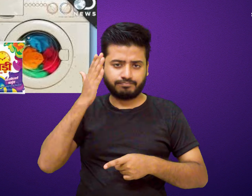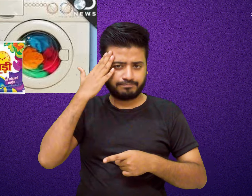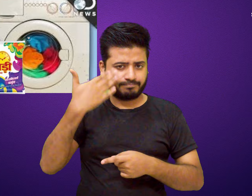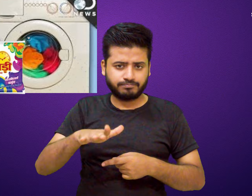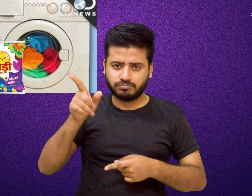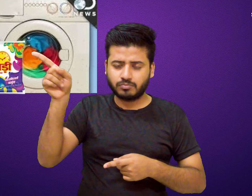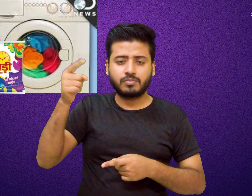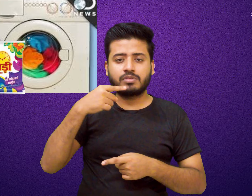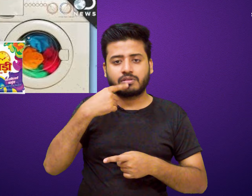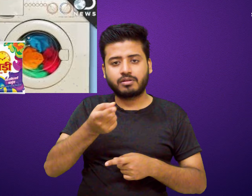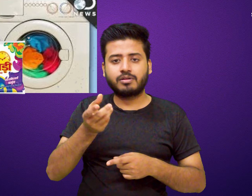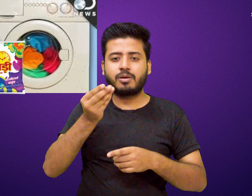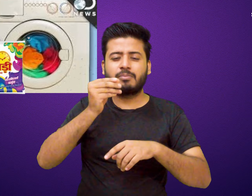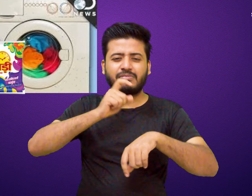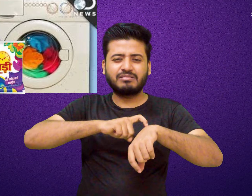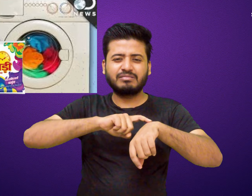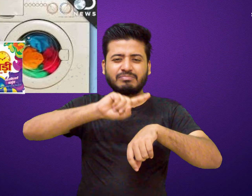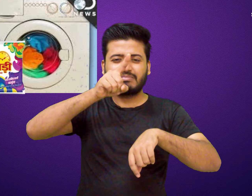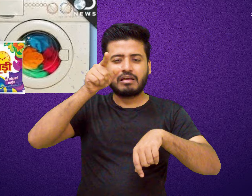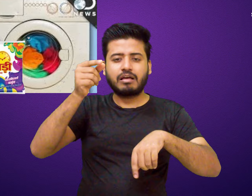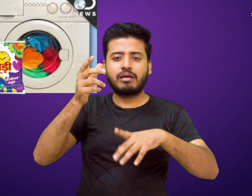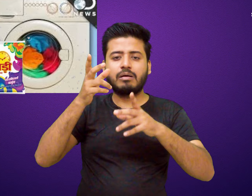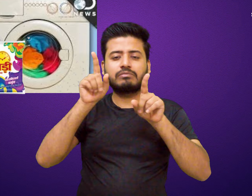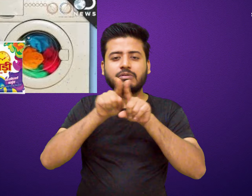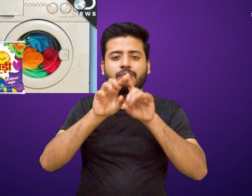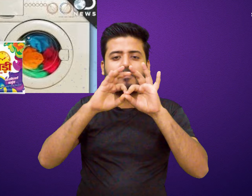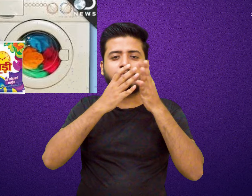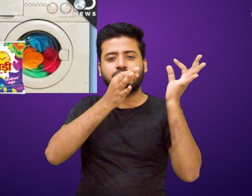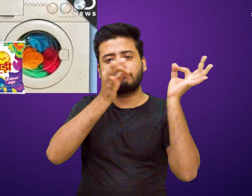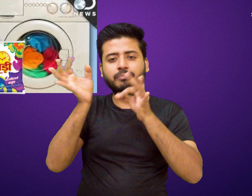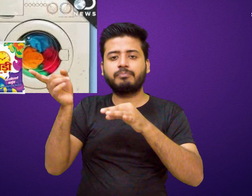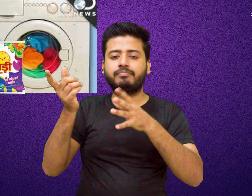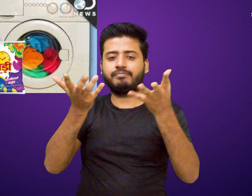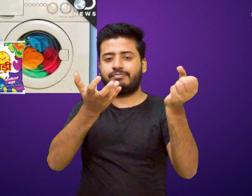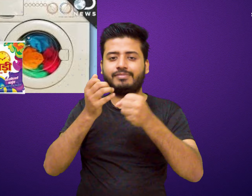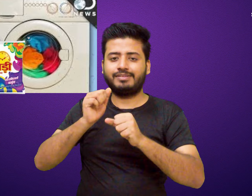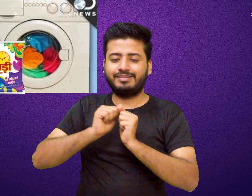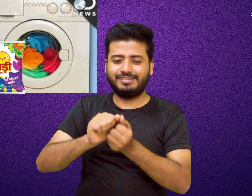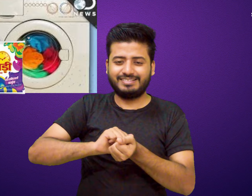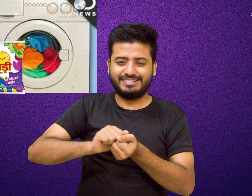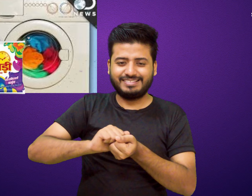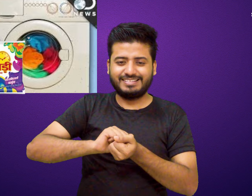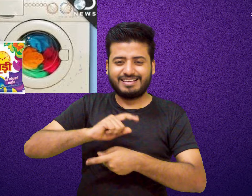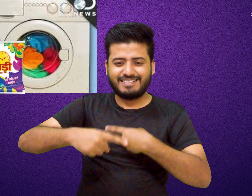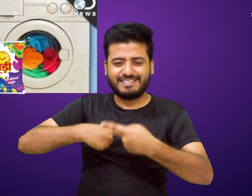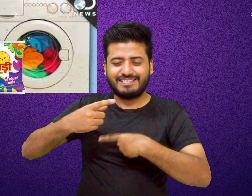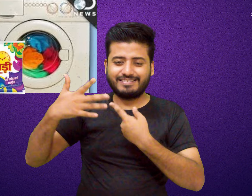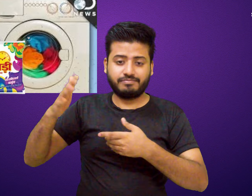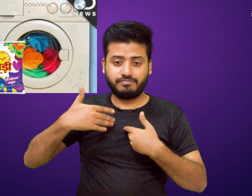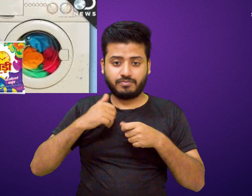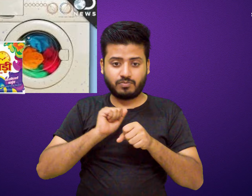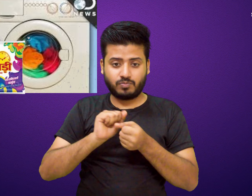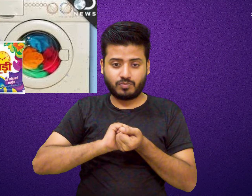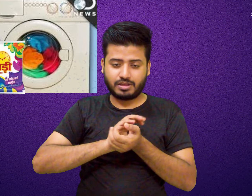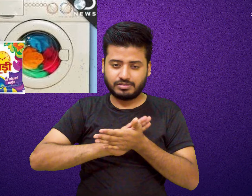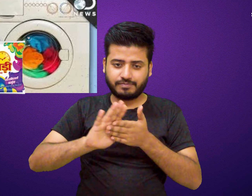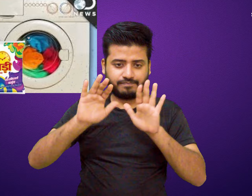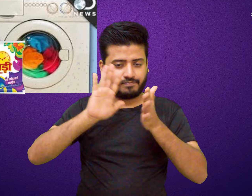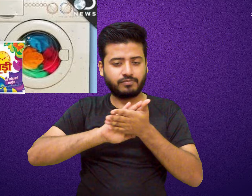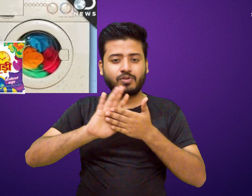sizes and GSM, grams per square meter, with options like the 340 GSM version, ideal for absorbent cleaning. They